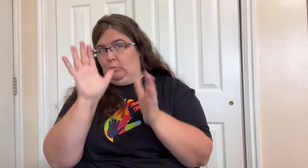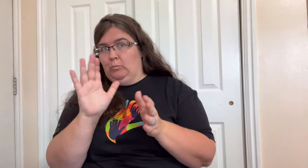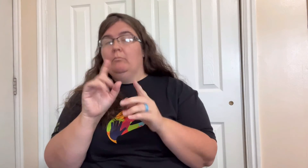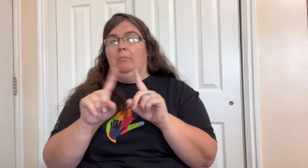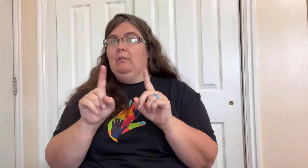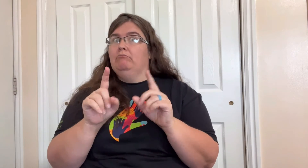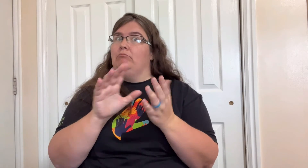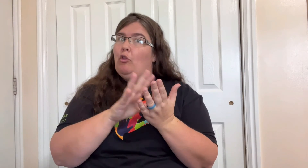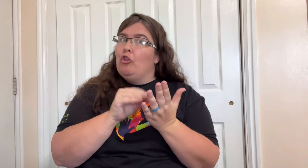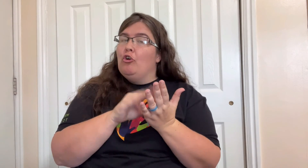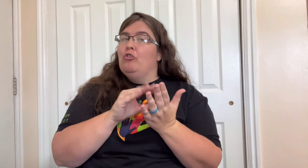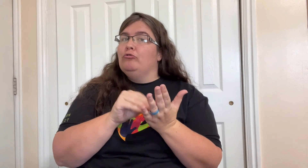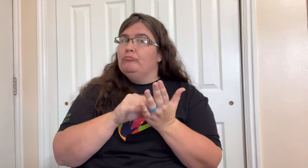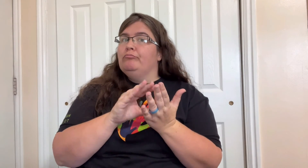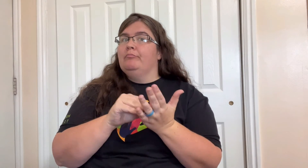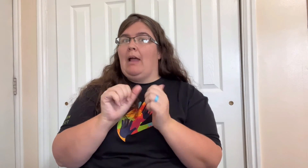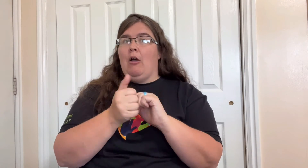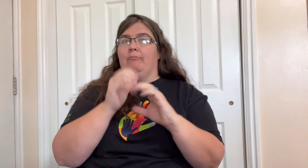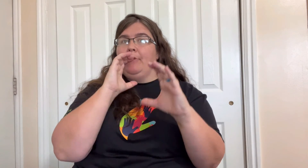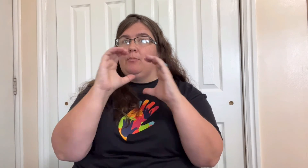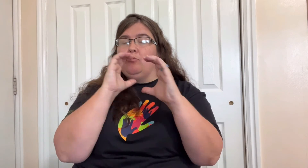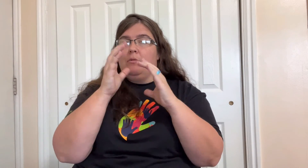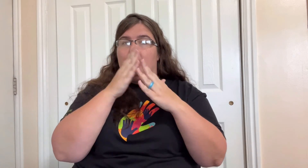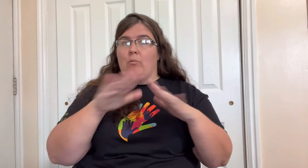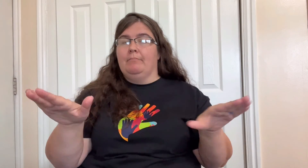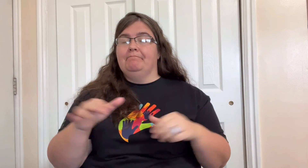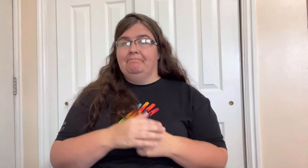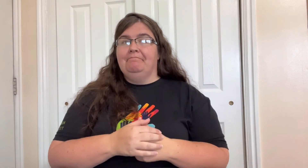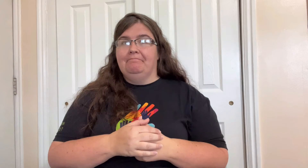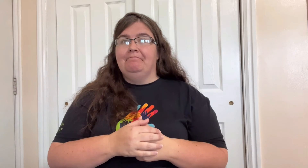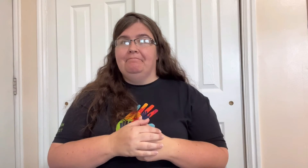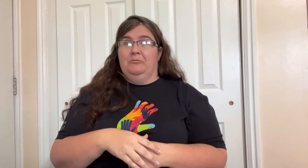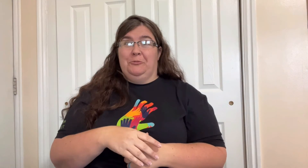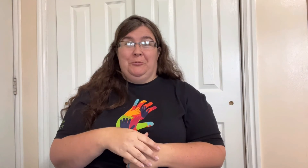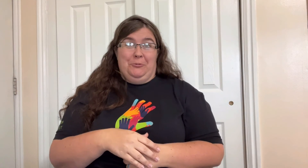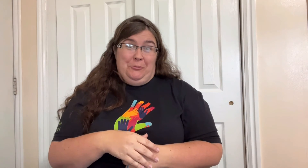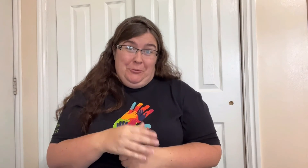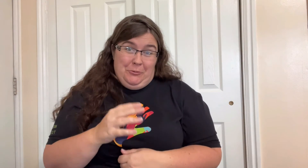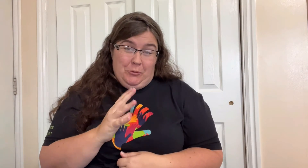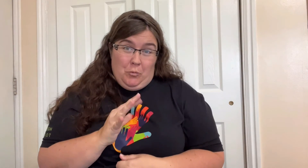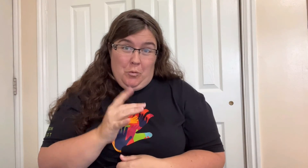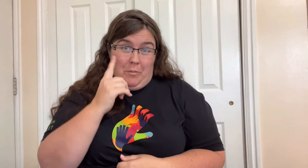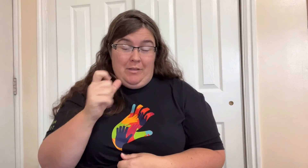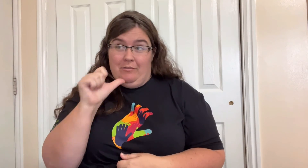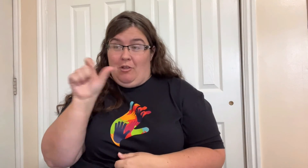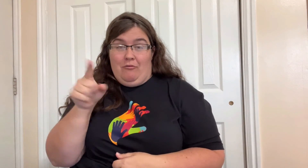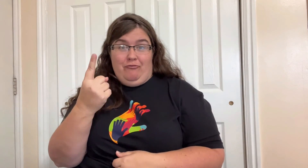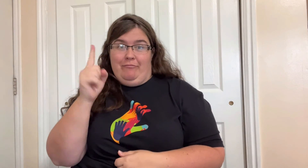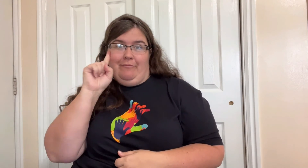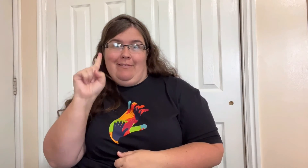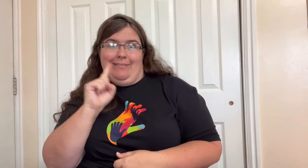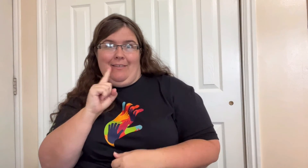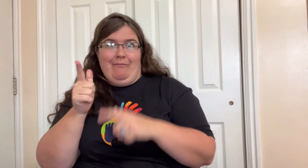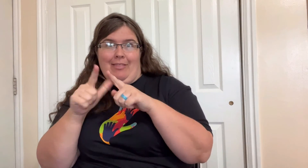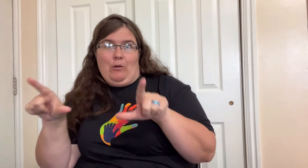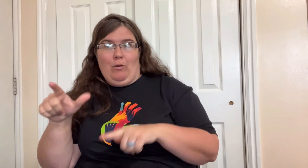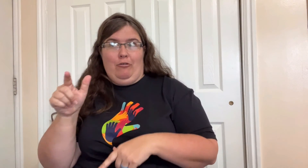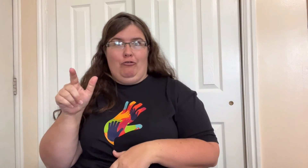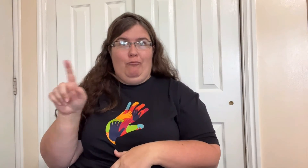signs. Maybe some of them knew all of it. We don't know, but they learned how to communicate silently. And it's super cool because it wasn't just a deaf